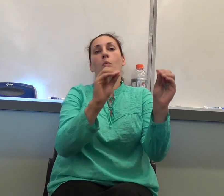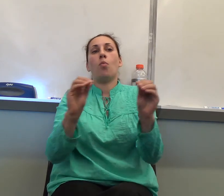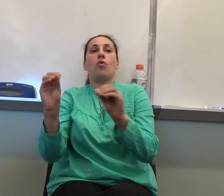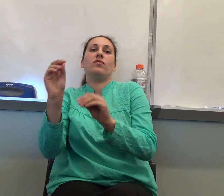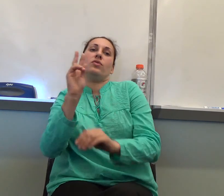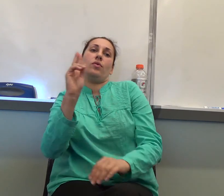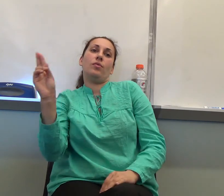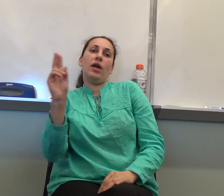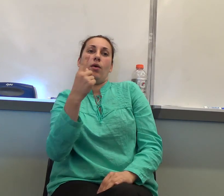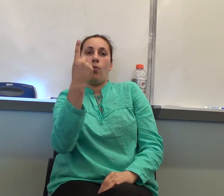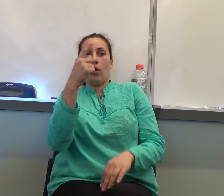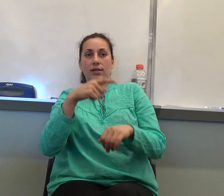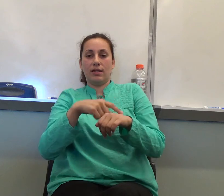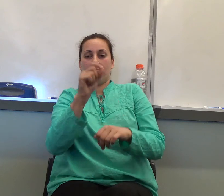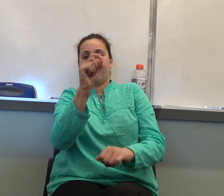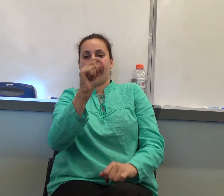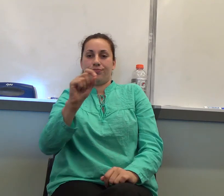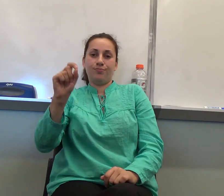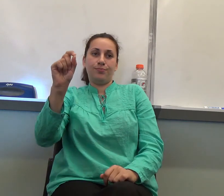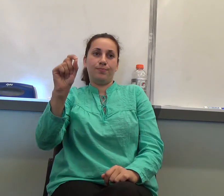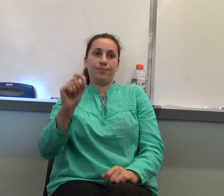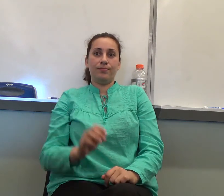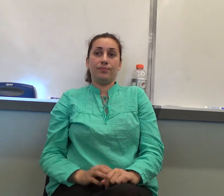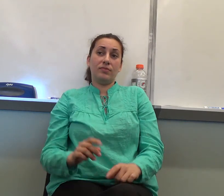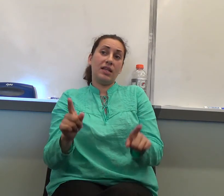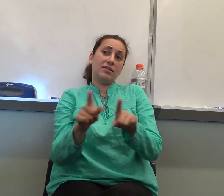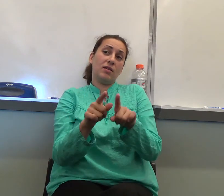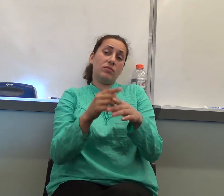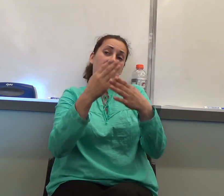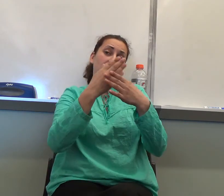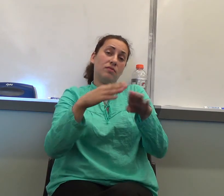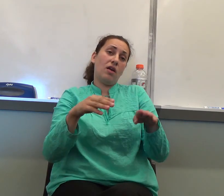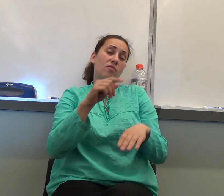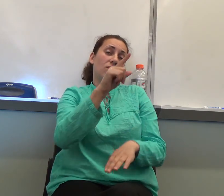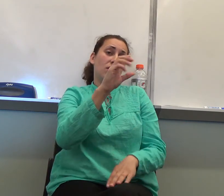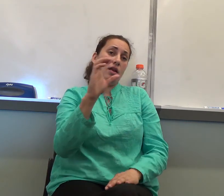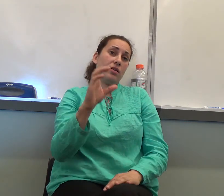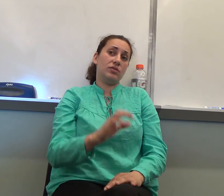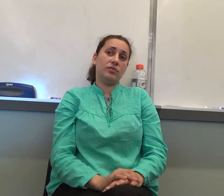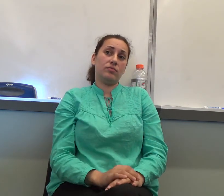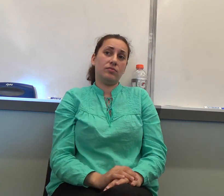all. Same thing would work if you were dividing by 100 into 3.6.